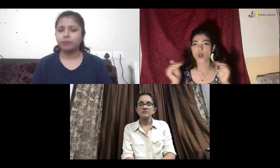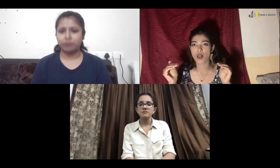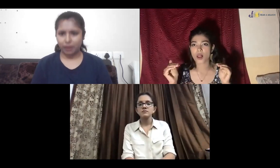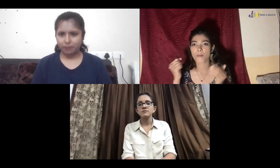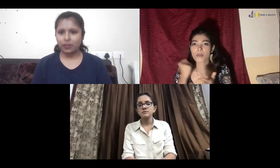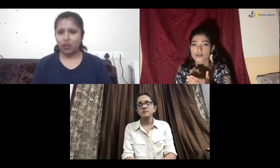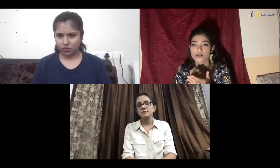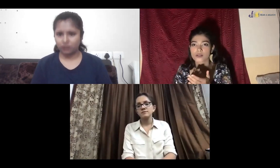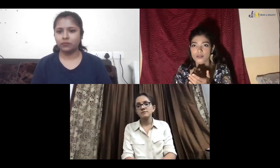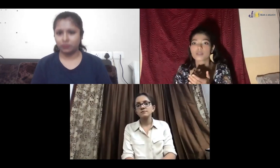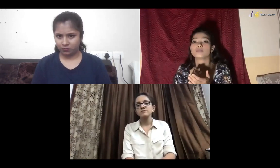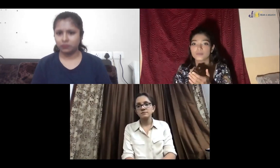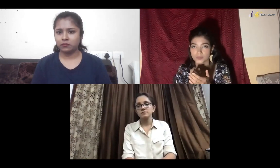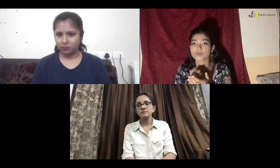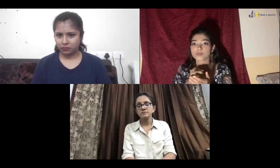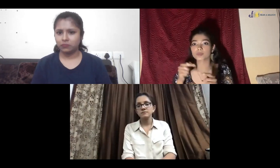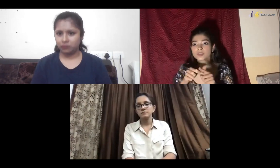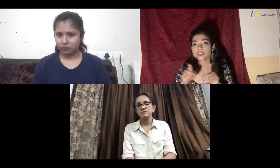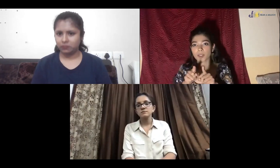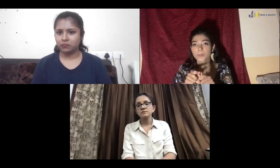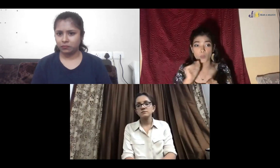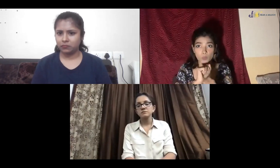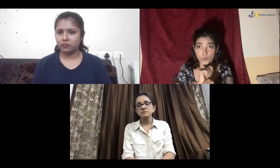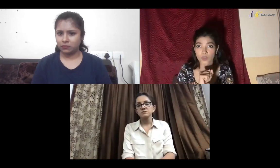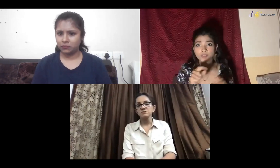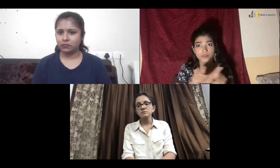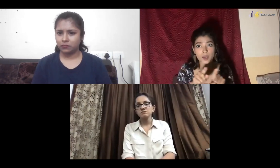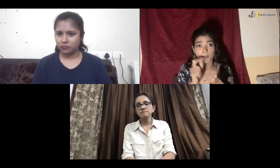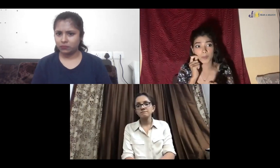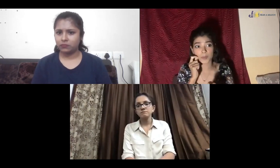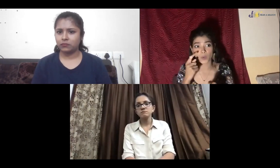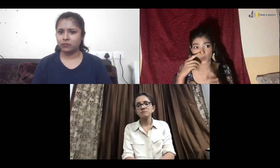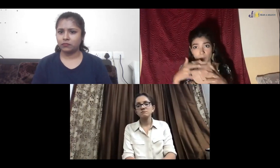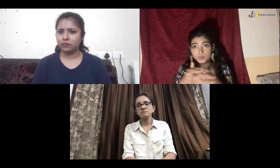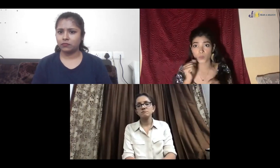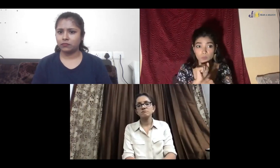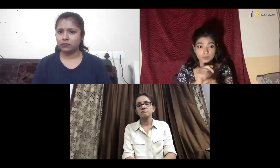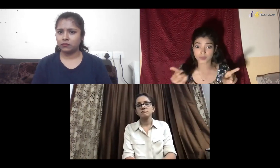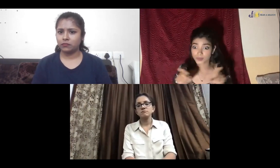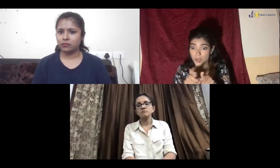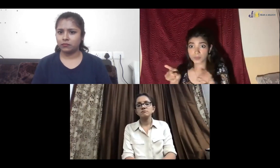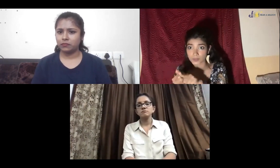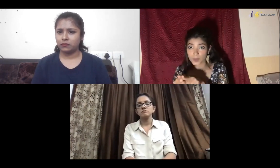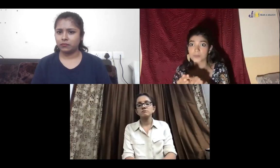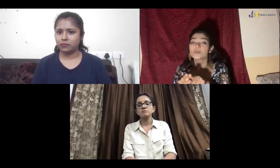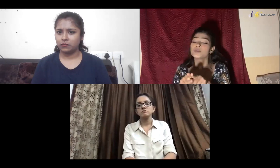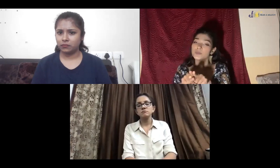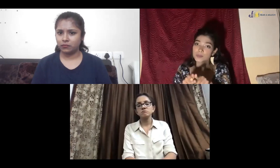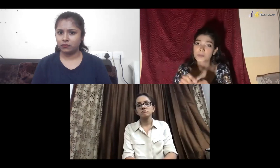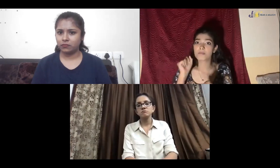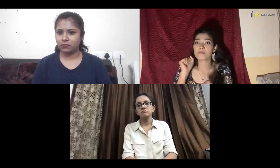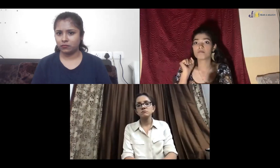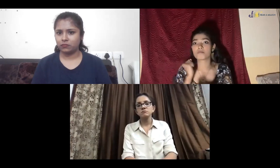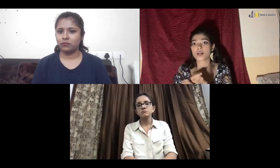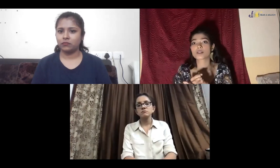so for the salary part, if you are working at the same post and you are working equally, male